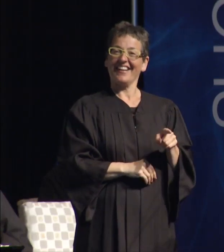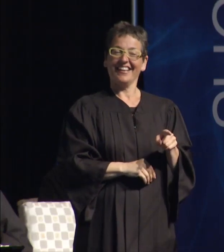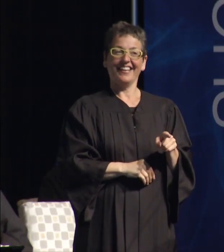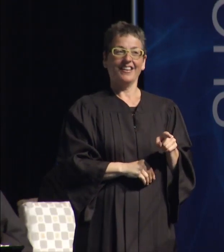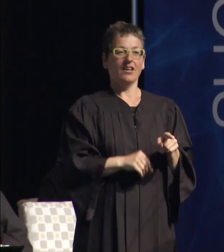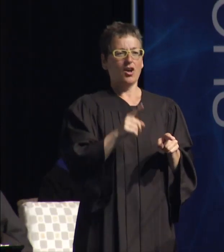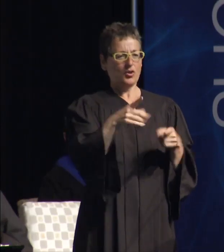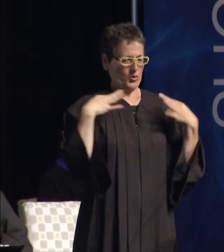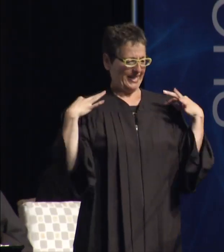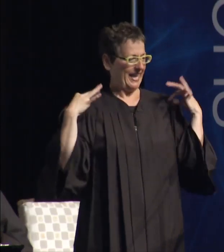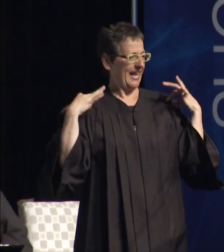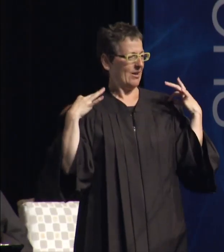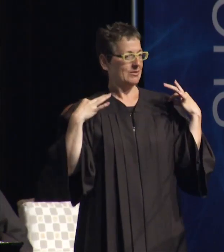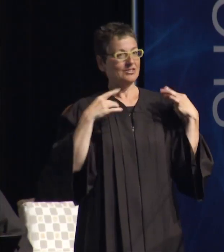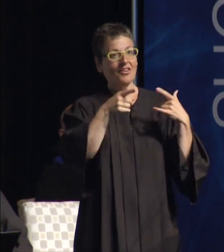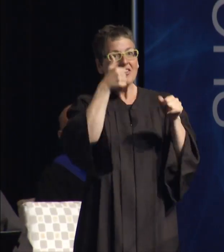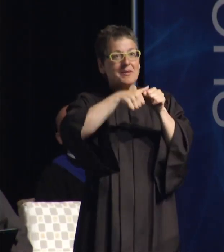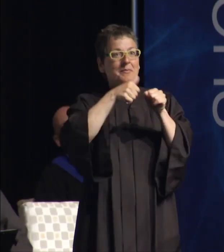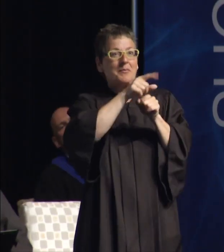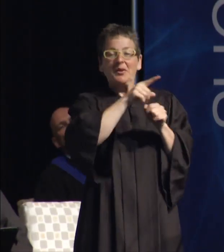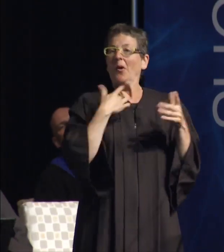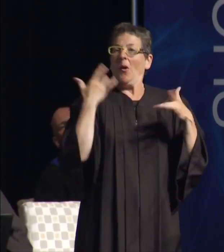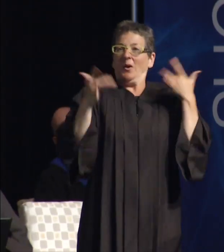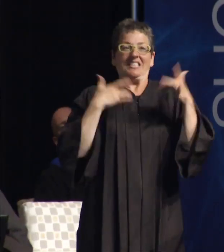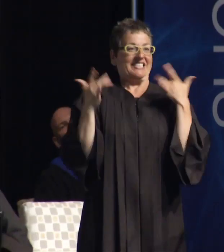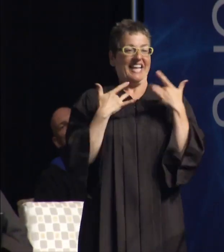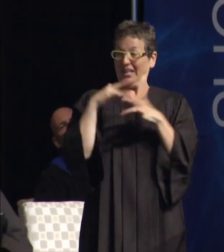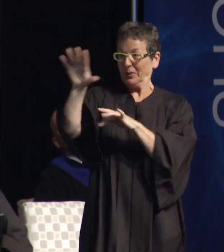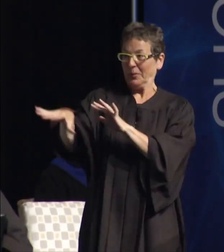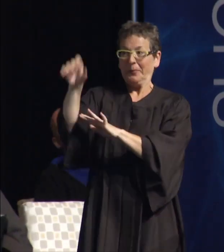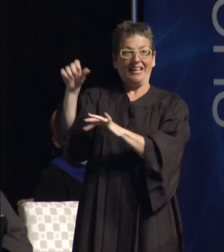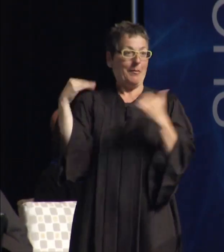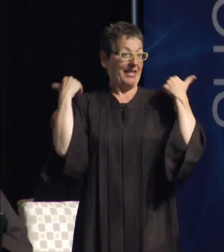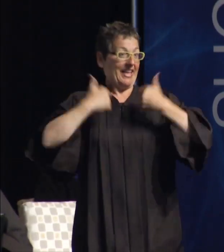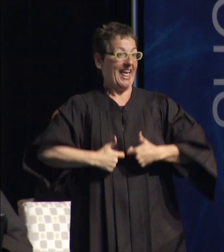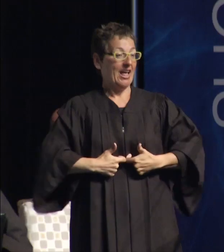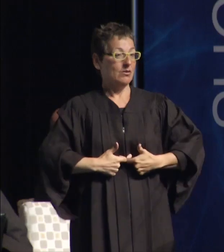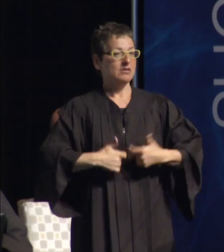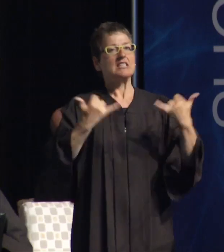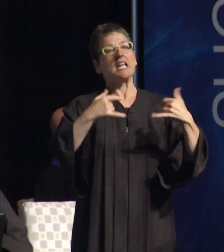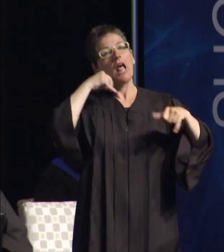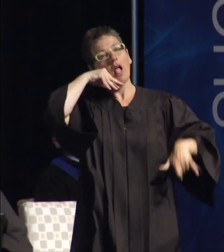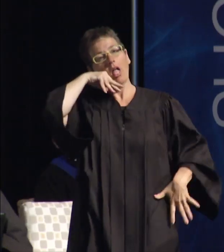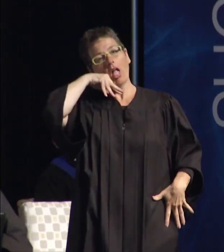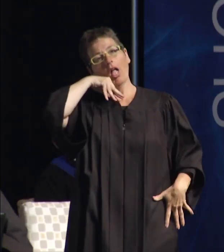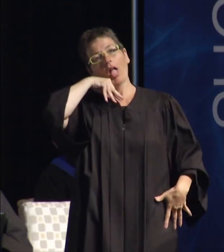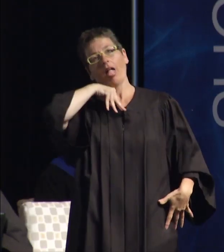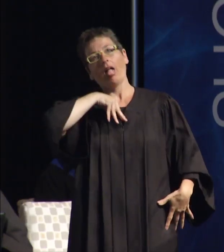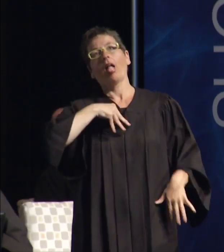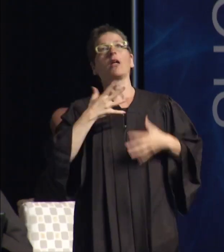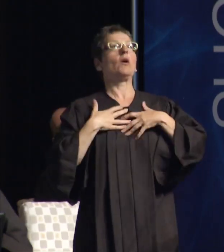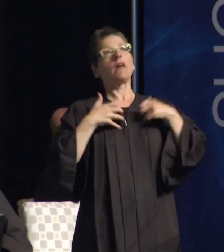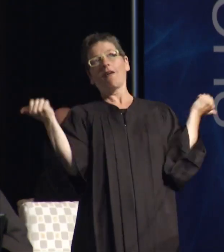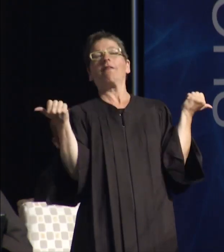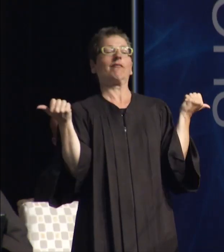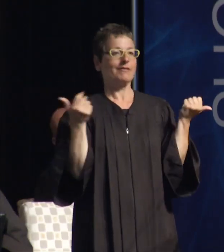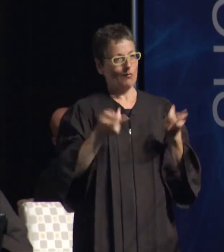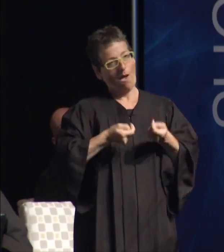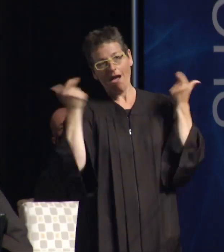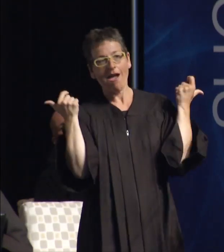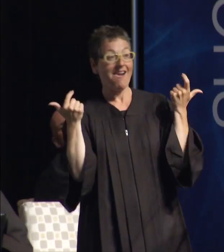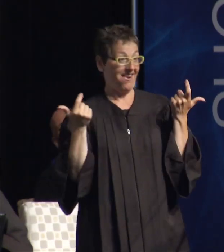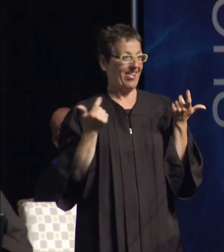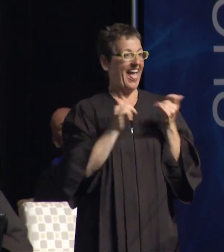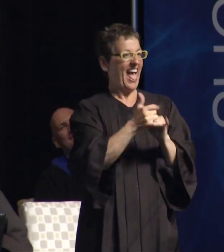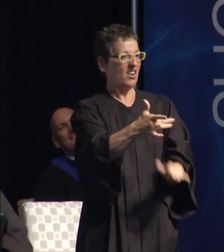And those gowns, remember how excited we were to pick them up? And now we're sweating profusely, we can't wait to get rid of them. Anyway,